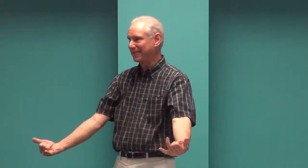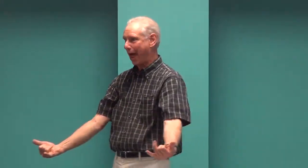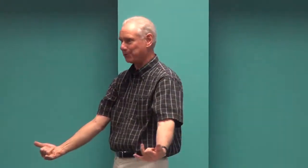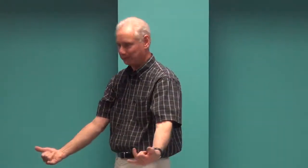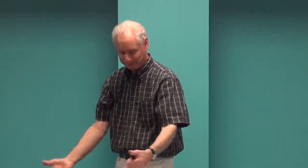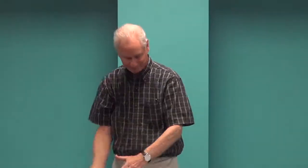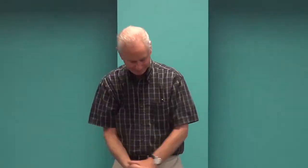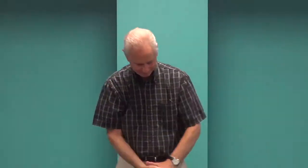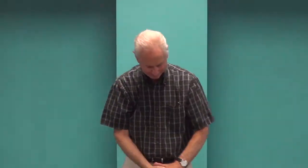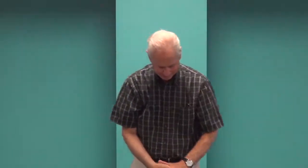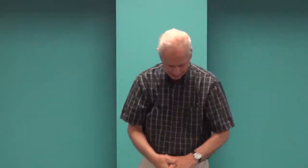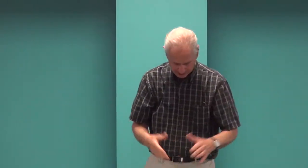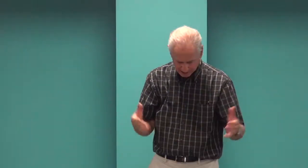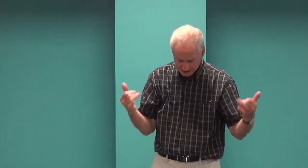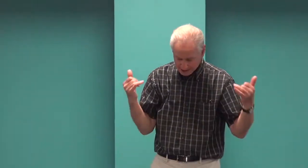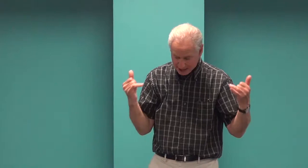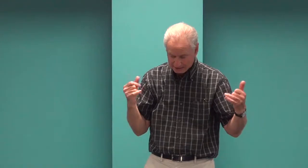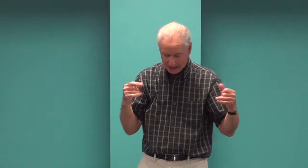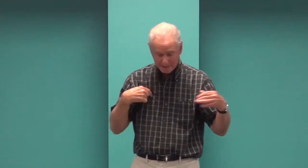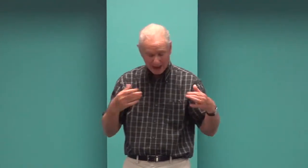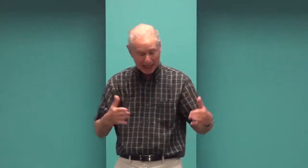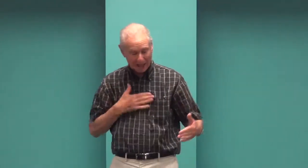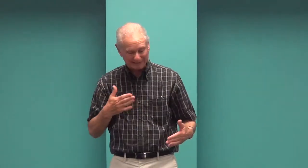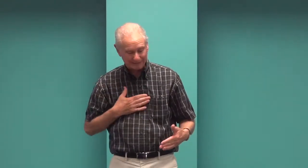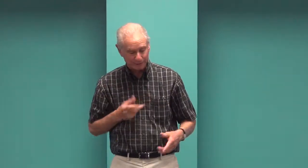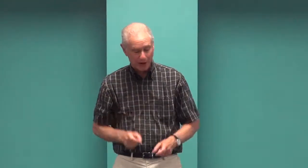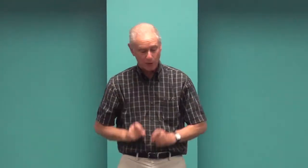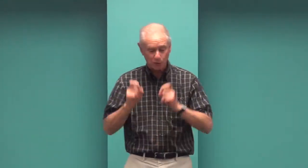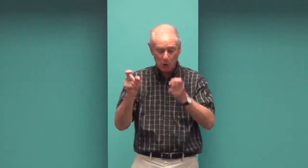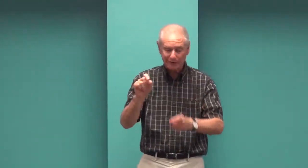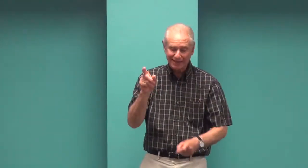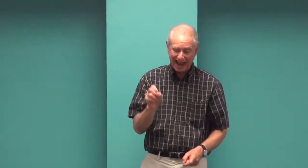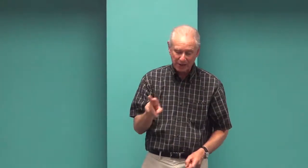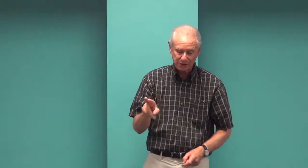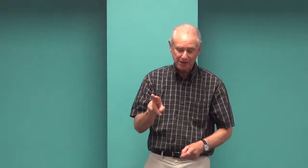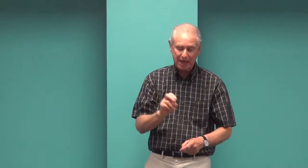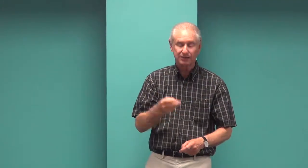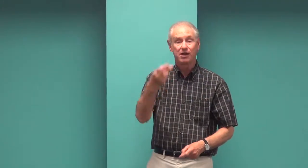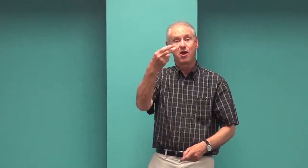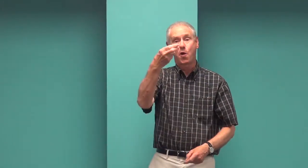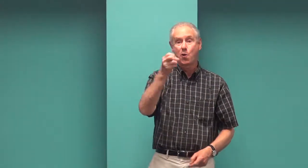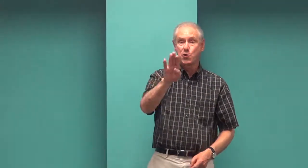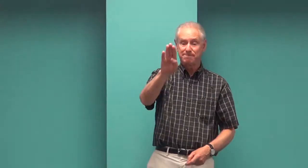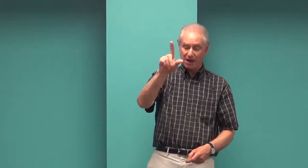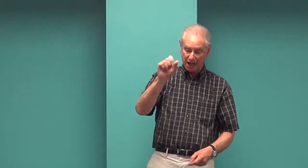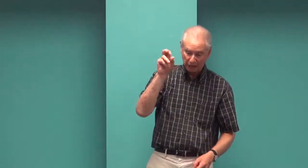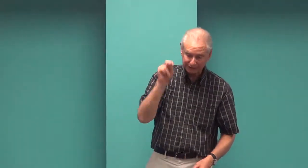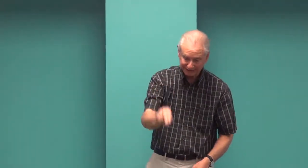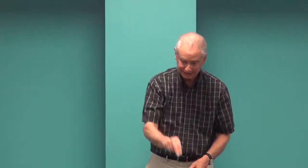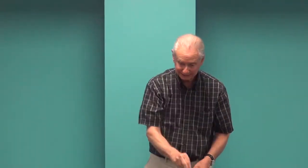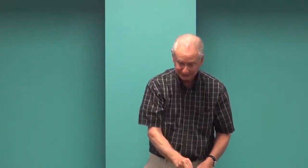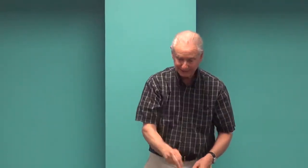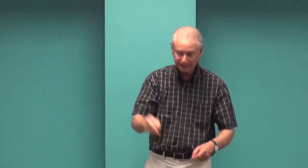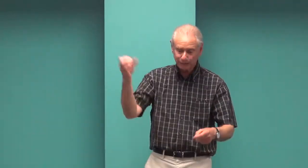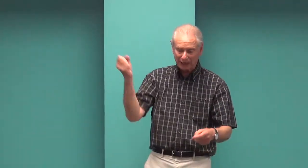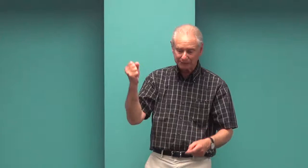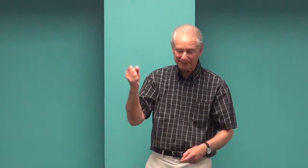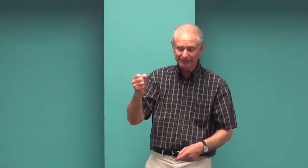that happening in about 10 years from now. Therefore, I am happy to present the NCOD